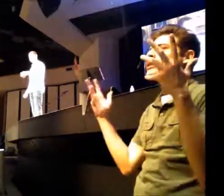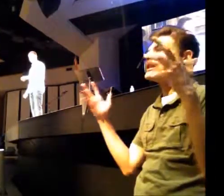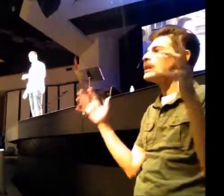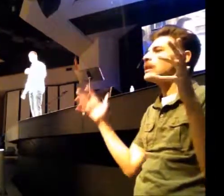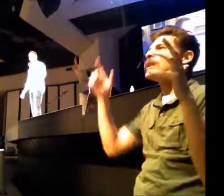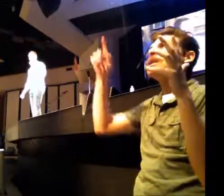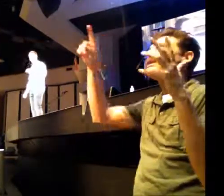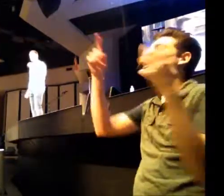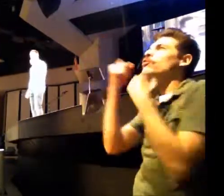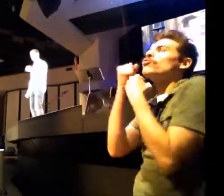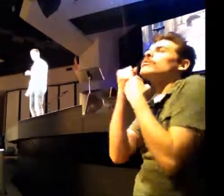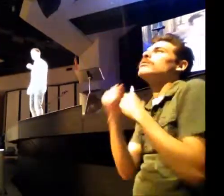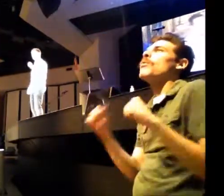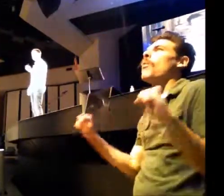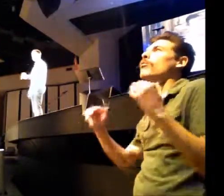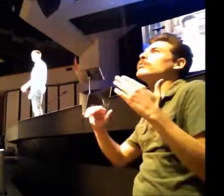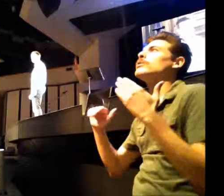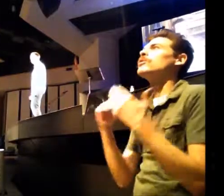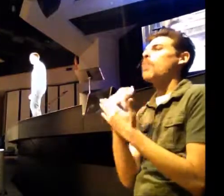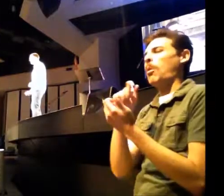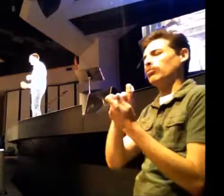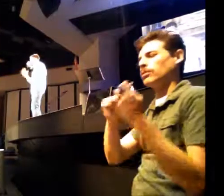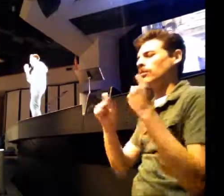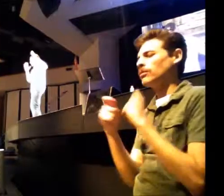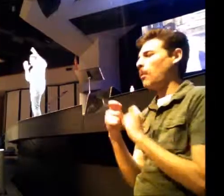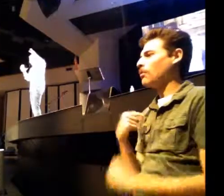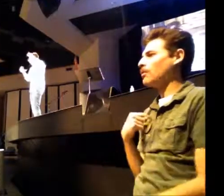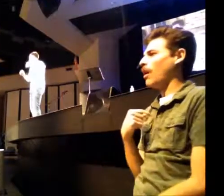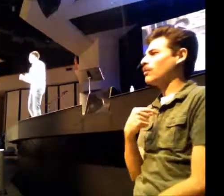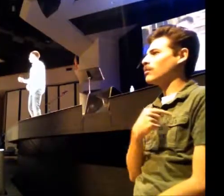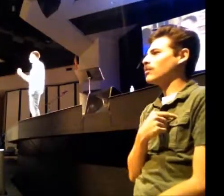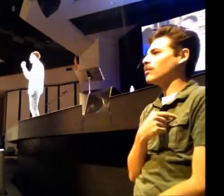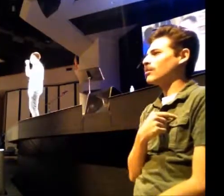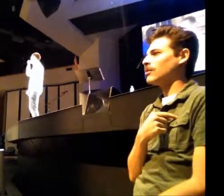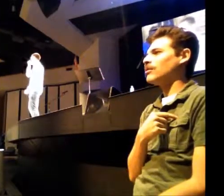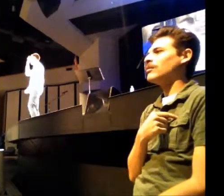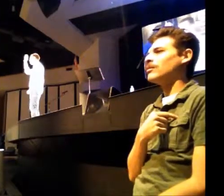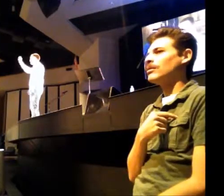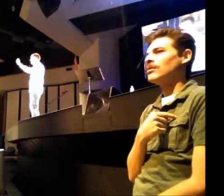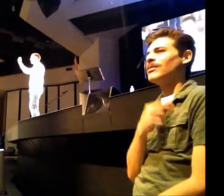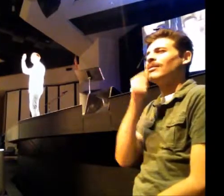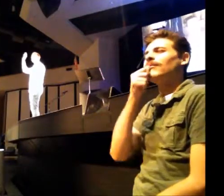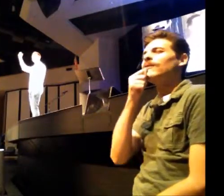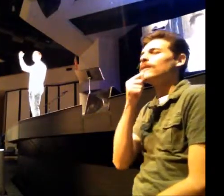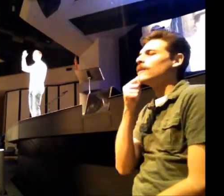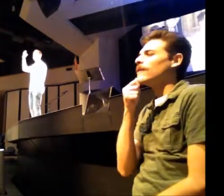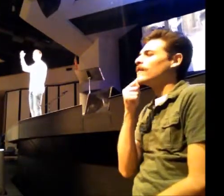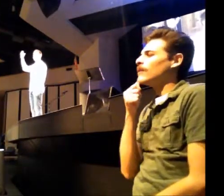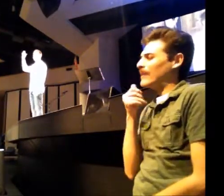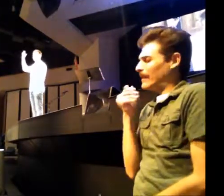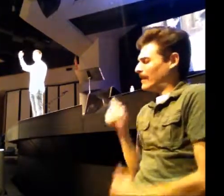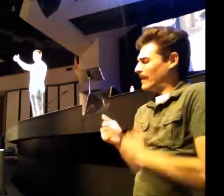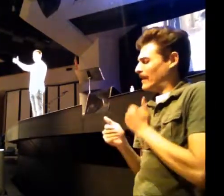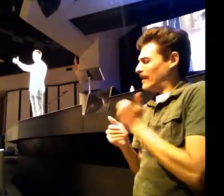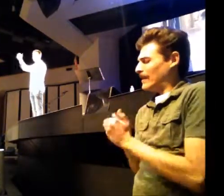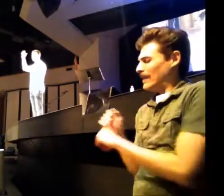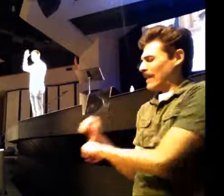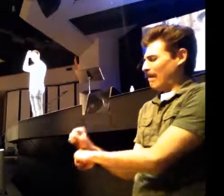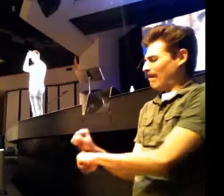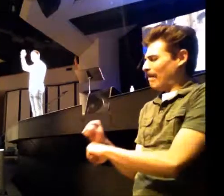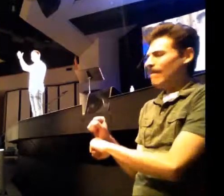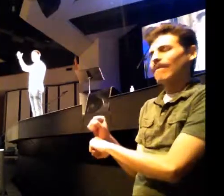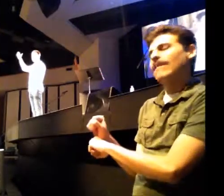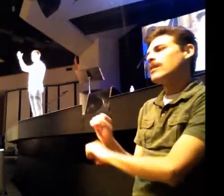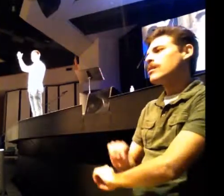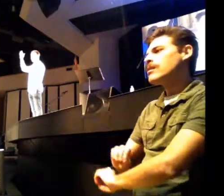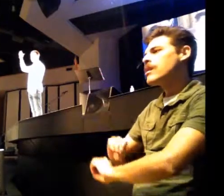that he restores us, that he makes us new, that there is no affliction, there is freedom, that we now live. This is